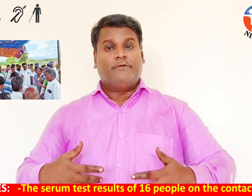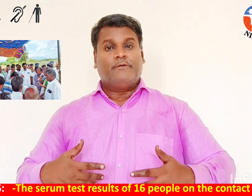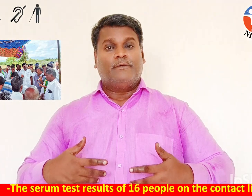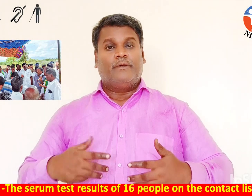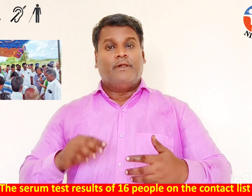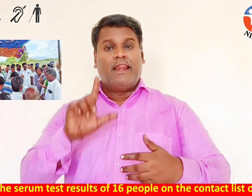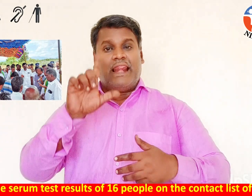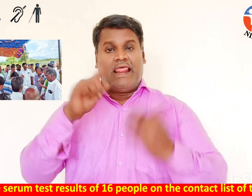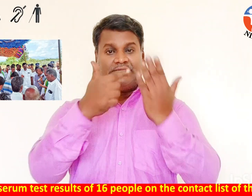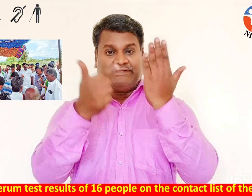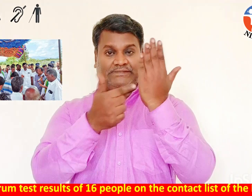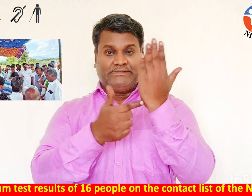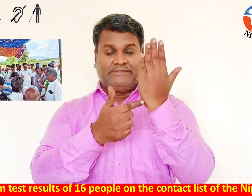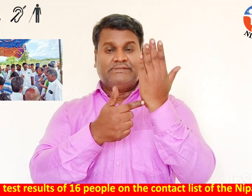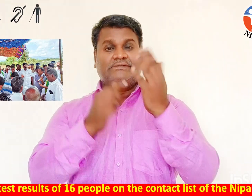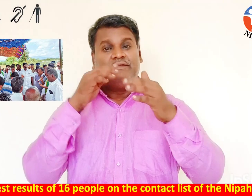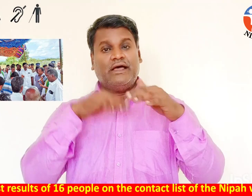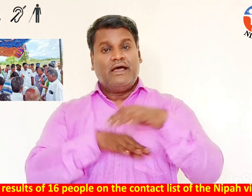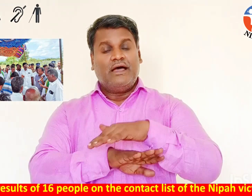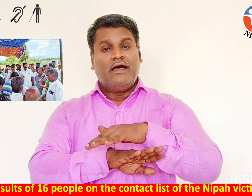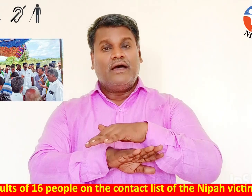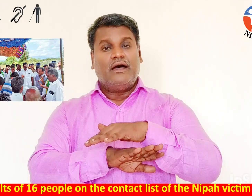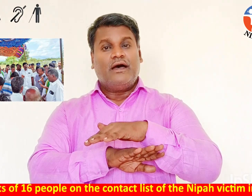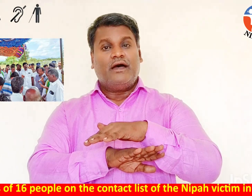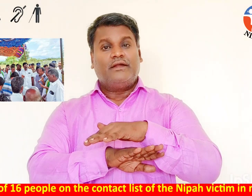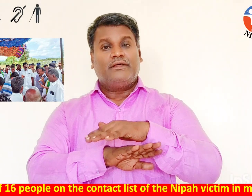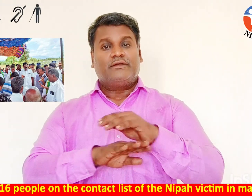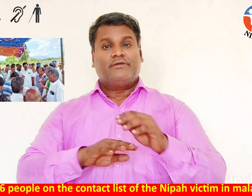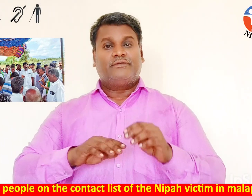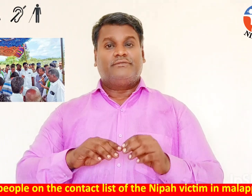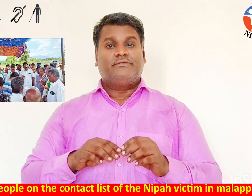bodies listed under the Athikavadu Avinashi scheme.